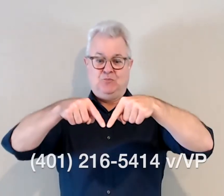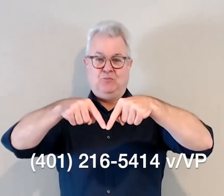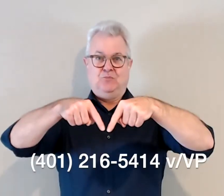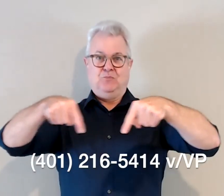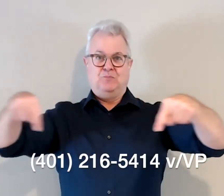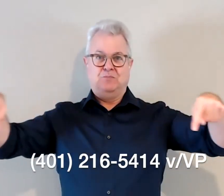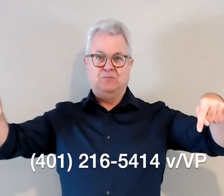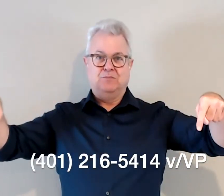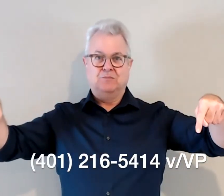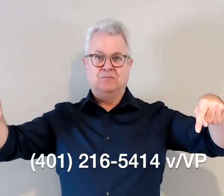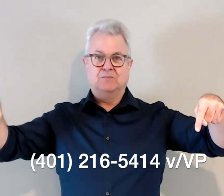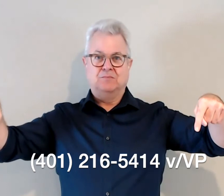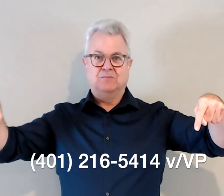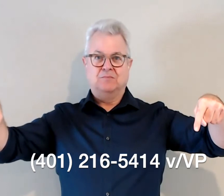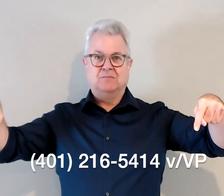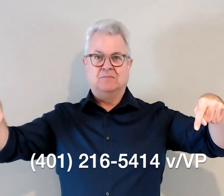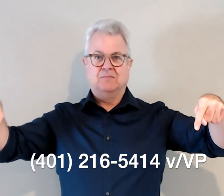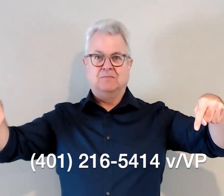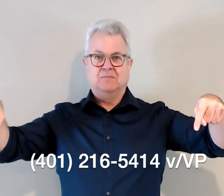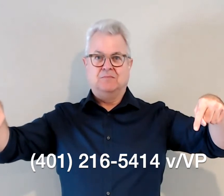video phone number is as follows.